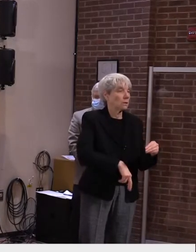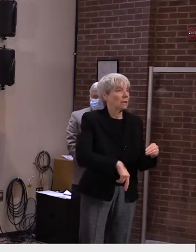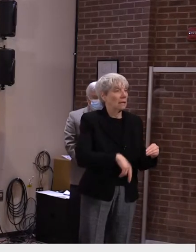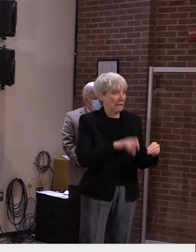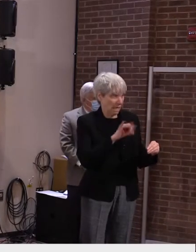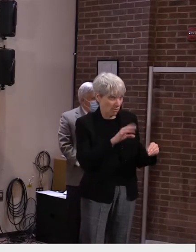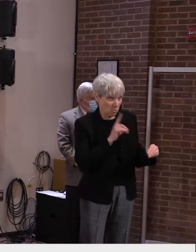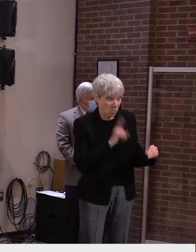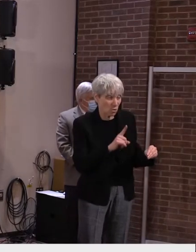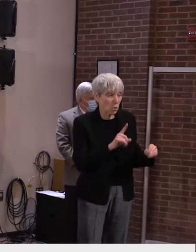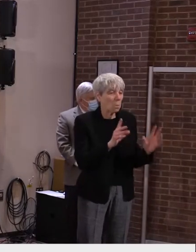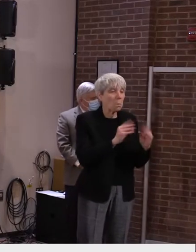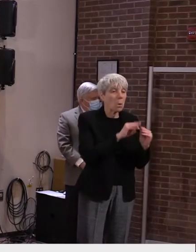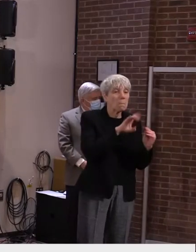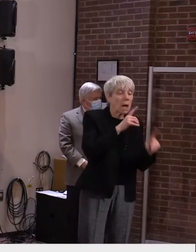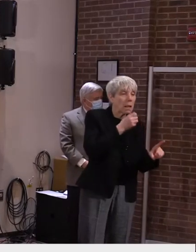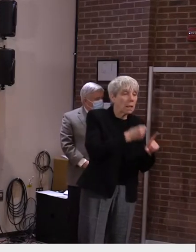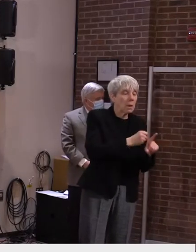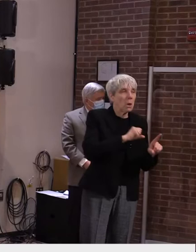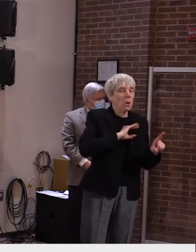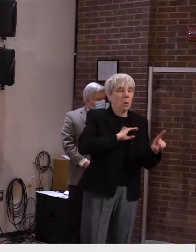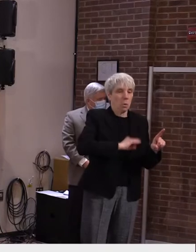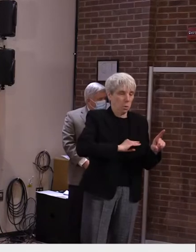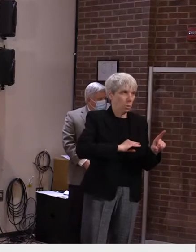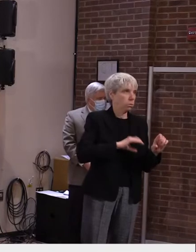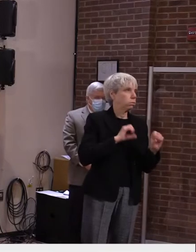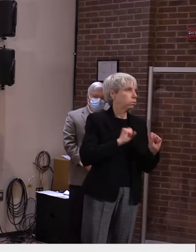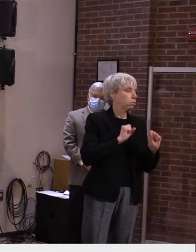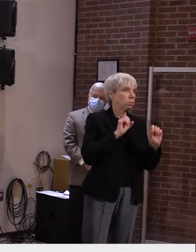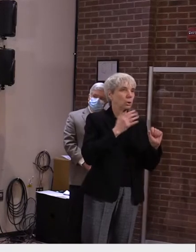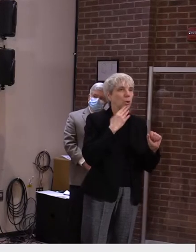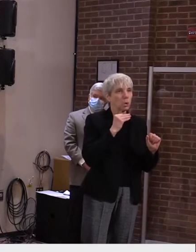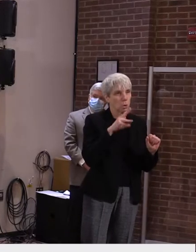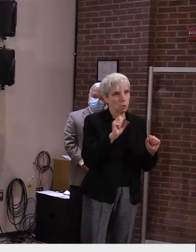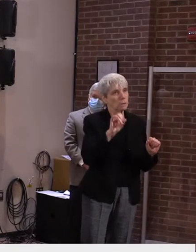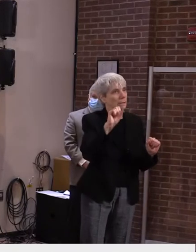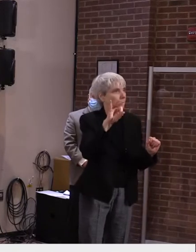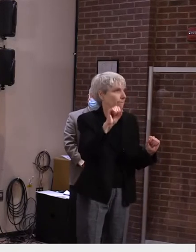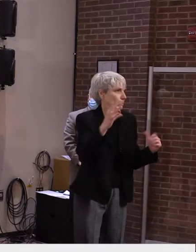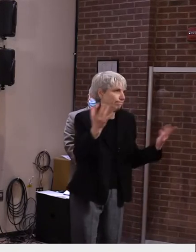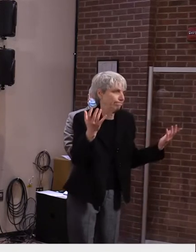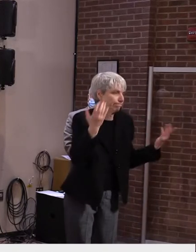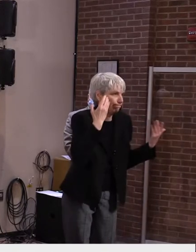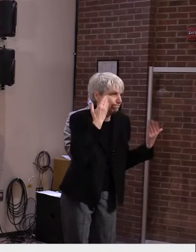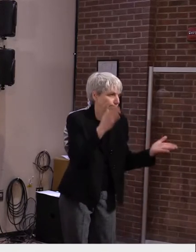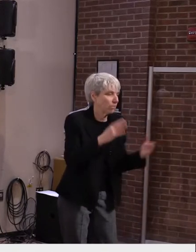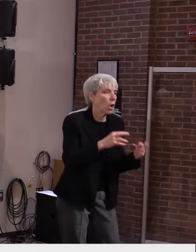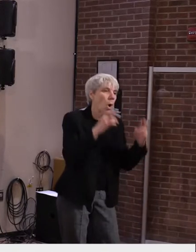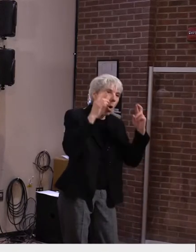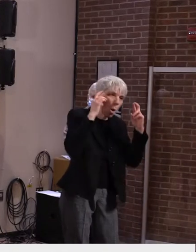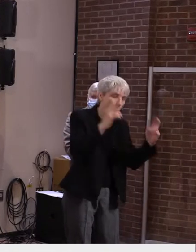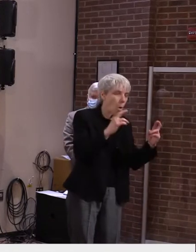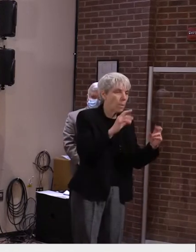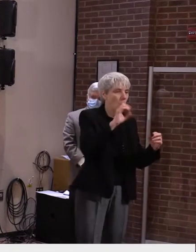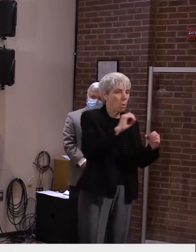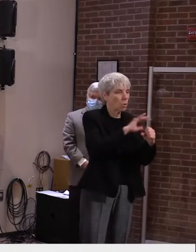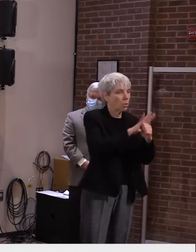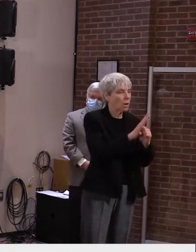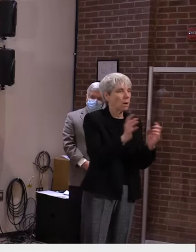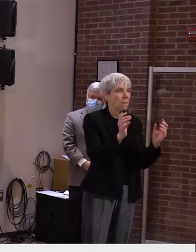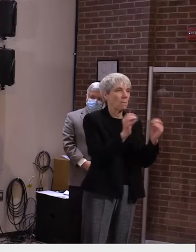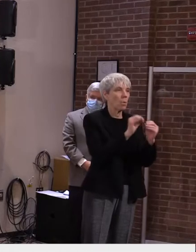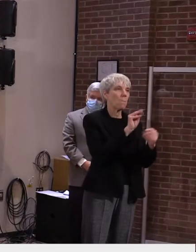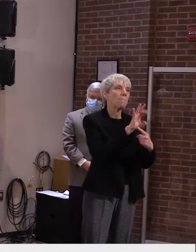prophecy fulfills itself and anybody who got this variant would have a mild case and that would be the end of